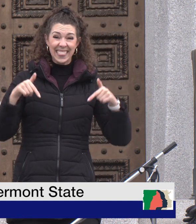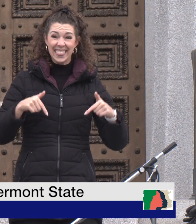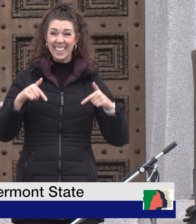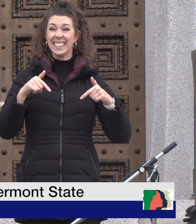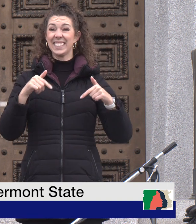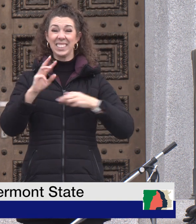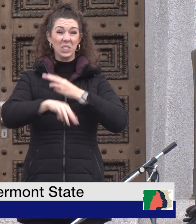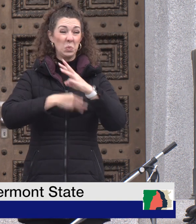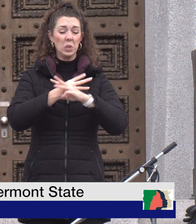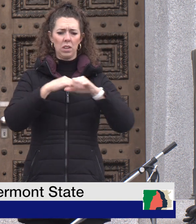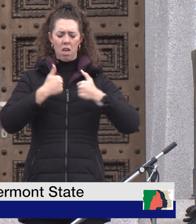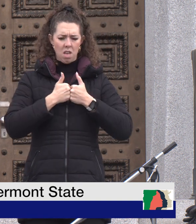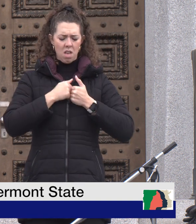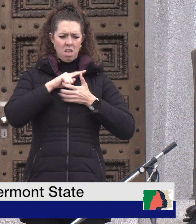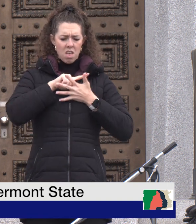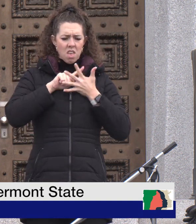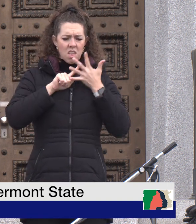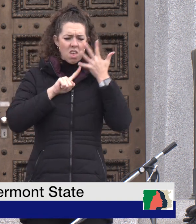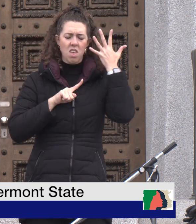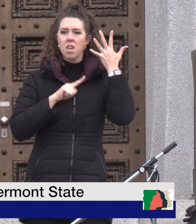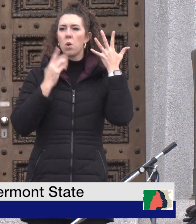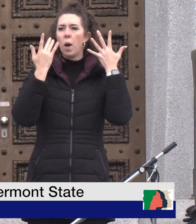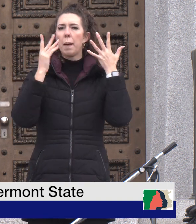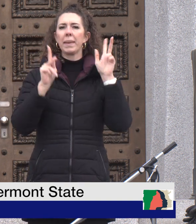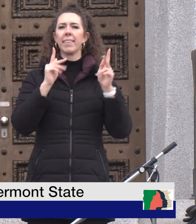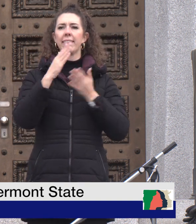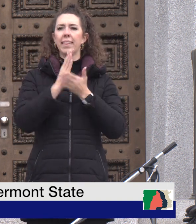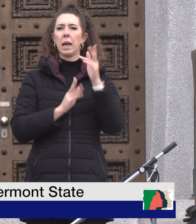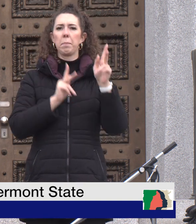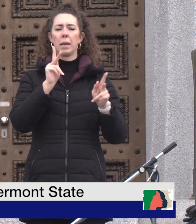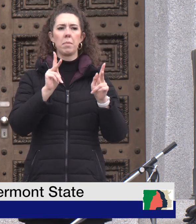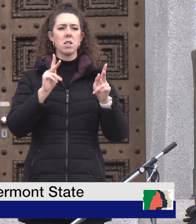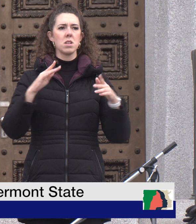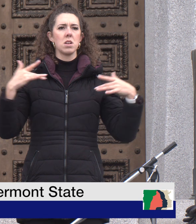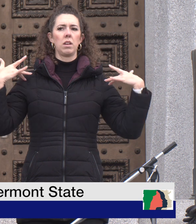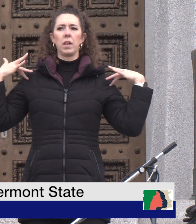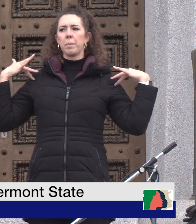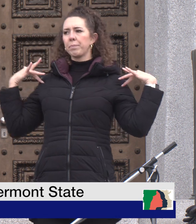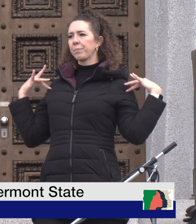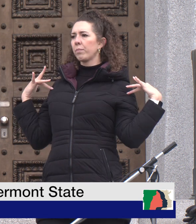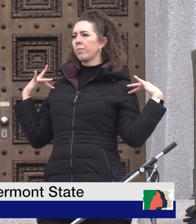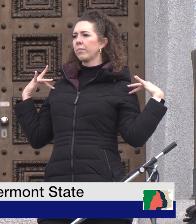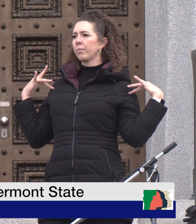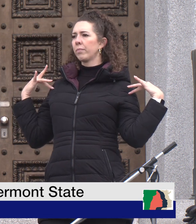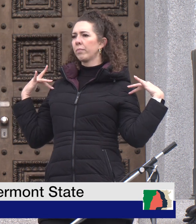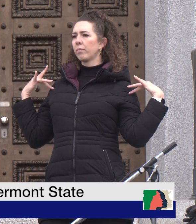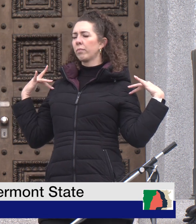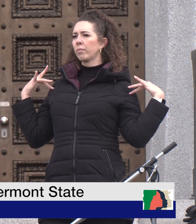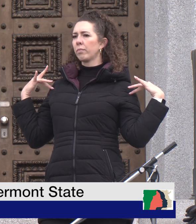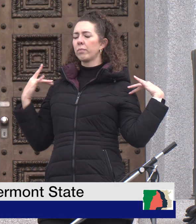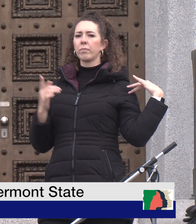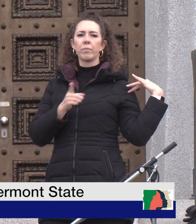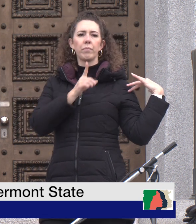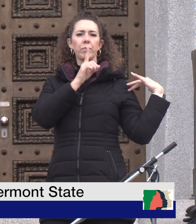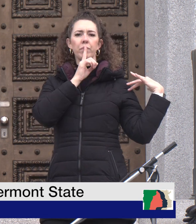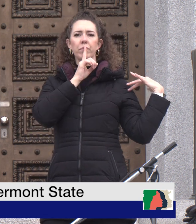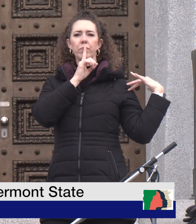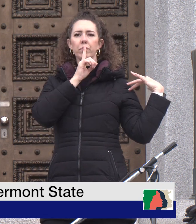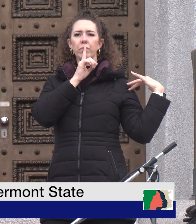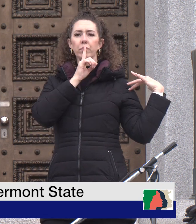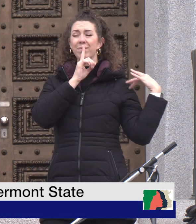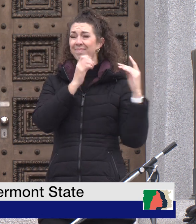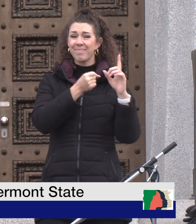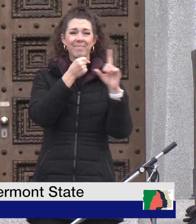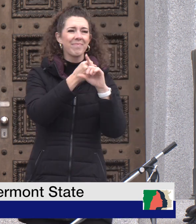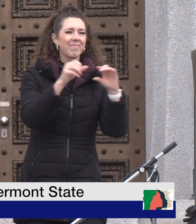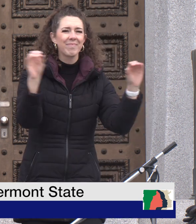because folks stepped aside. Folks sat back. It did not hurt them directly.